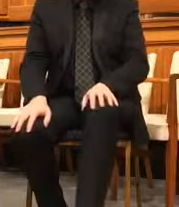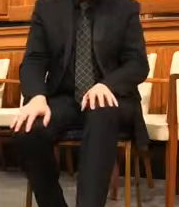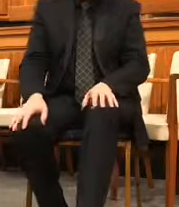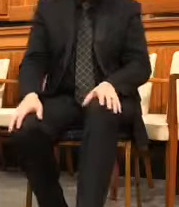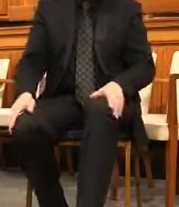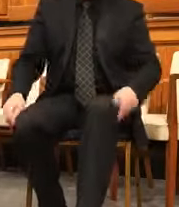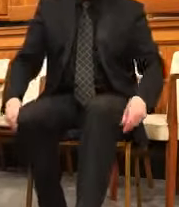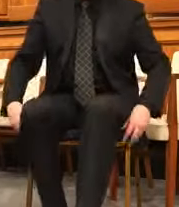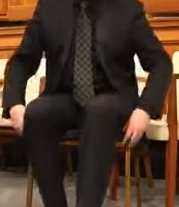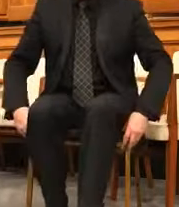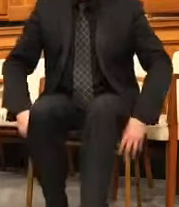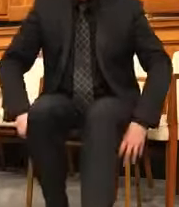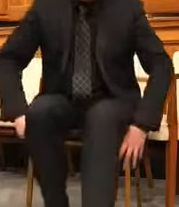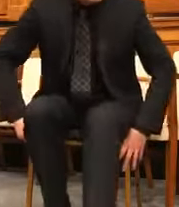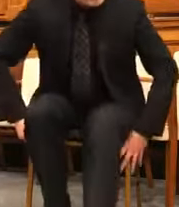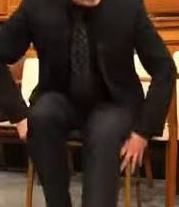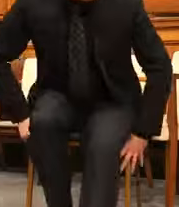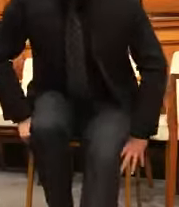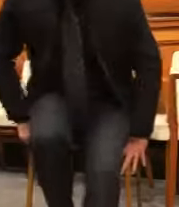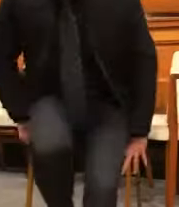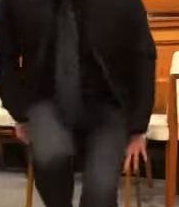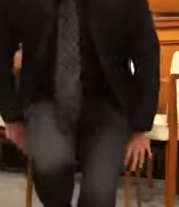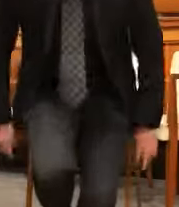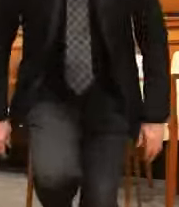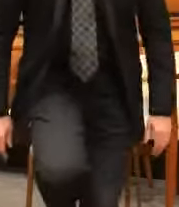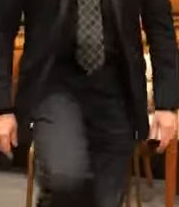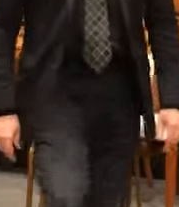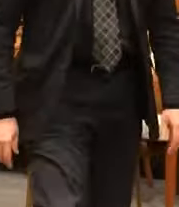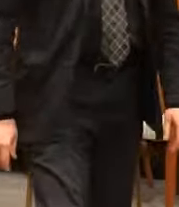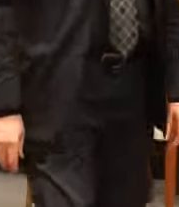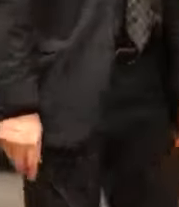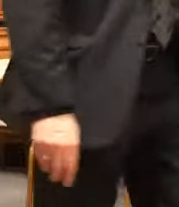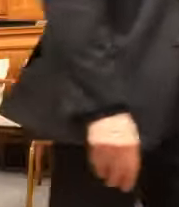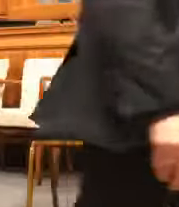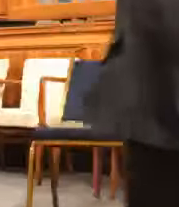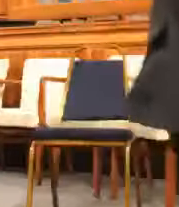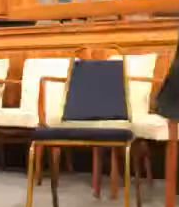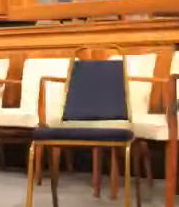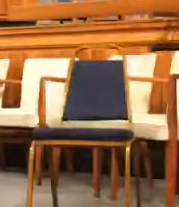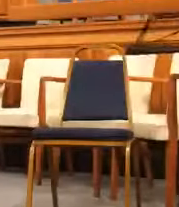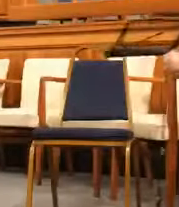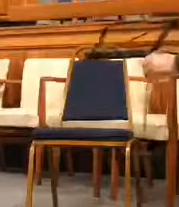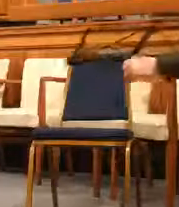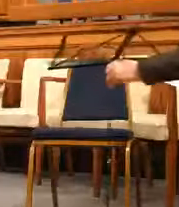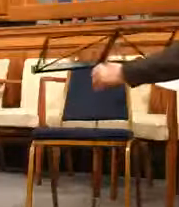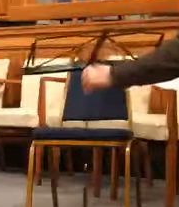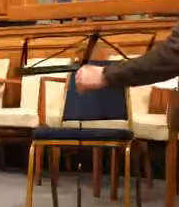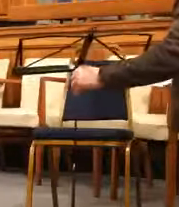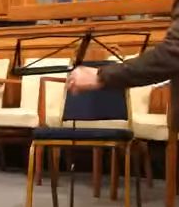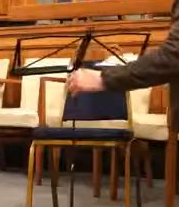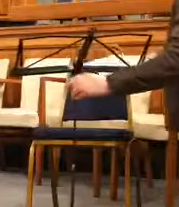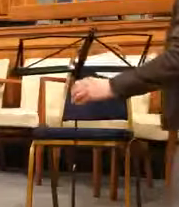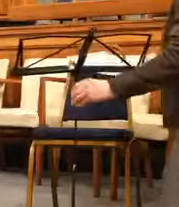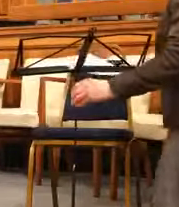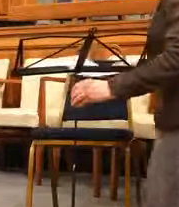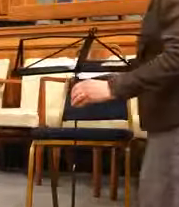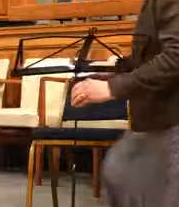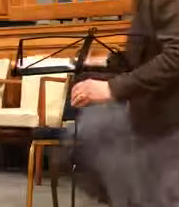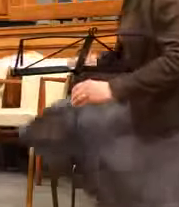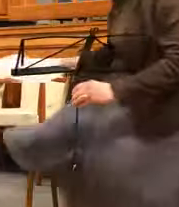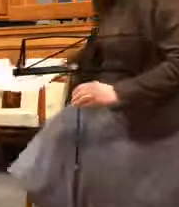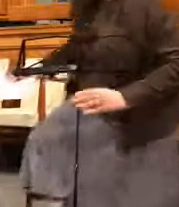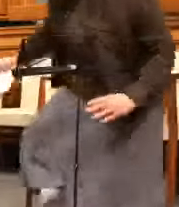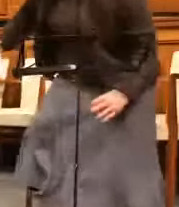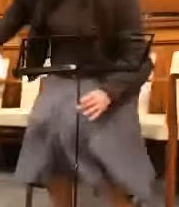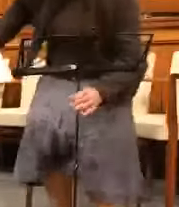the 72nd Psalm, Jesus shall reign wherever the sun does his successive